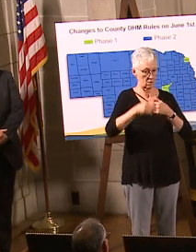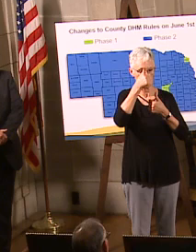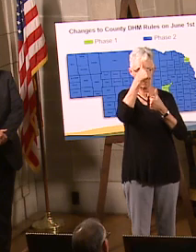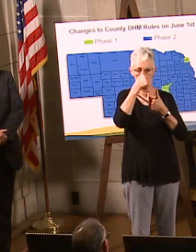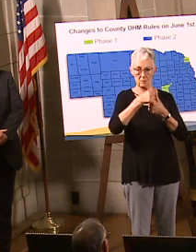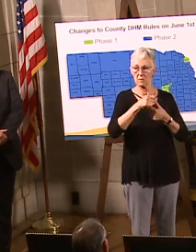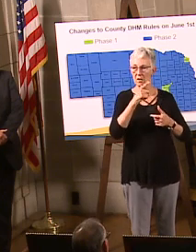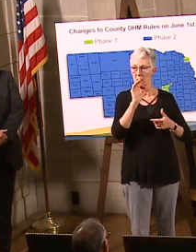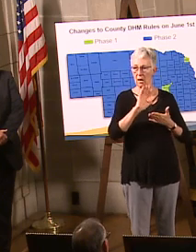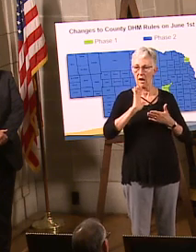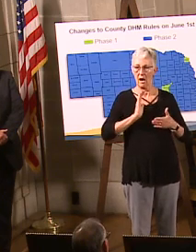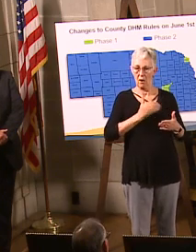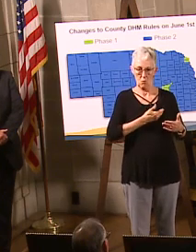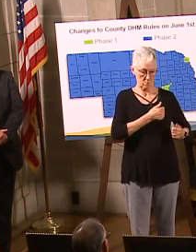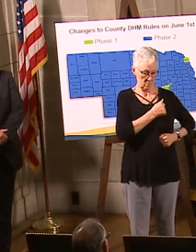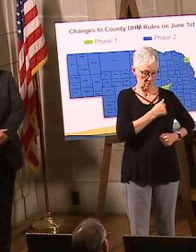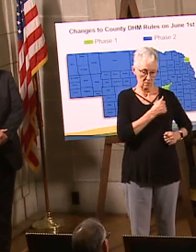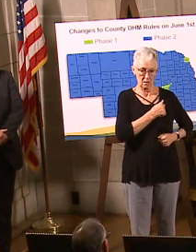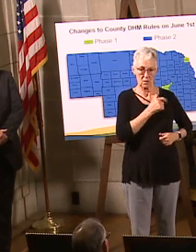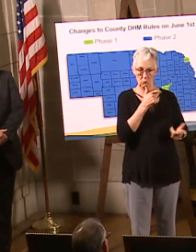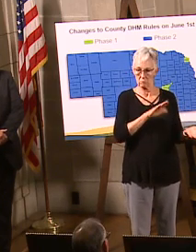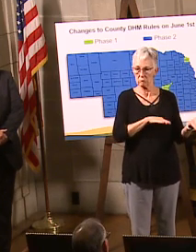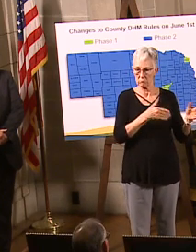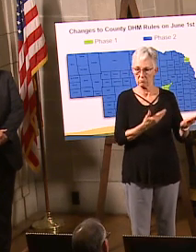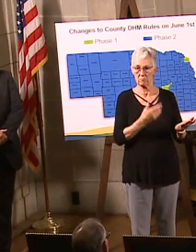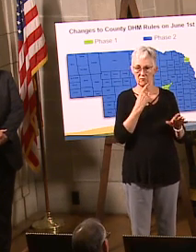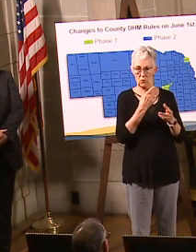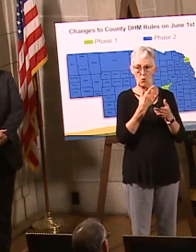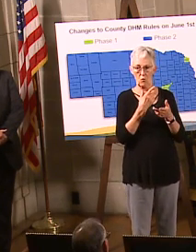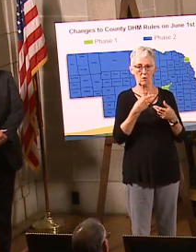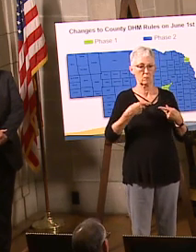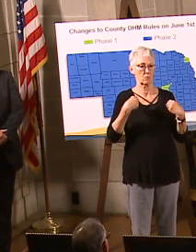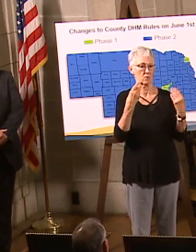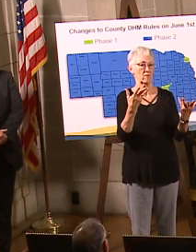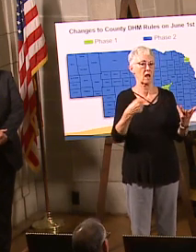died to give us our freedoms, and recognize our veterans and their families